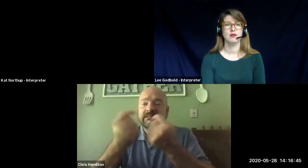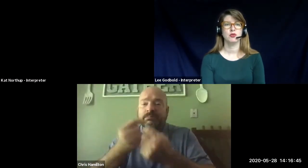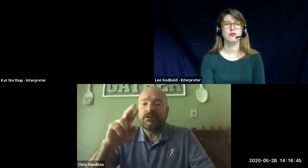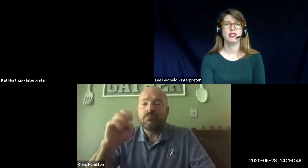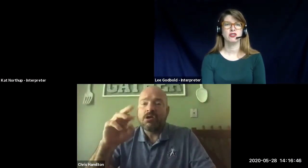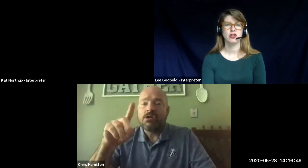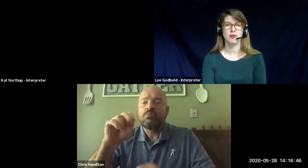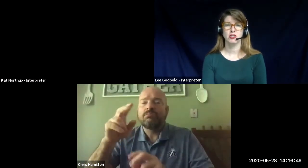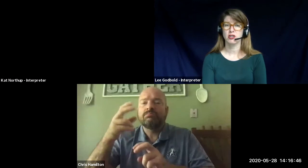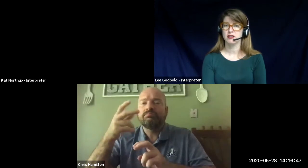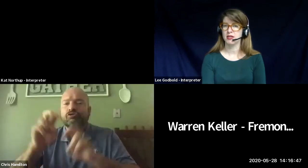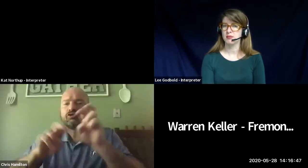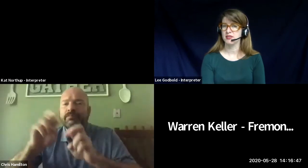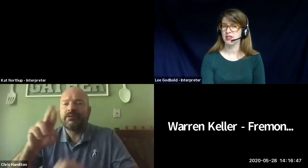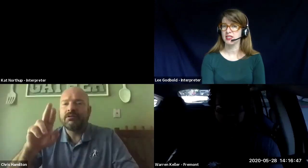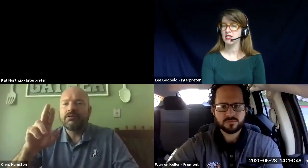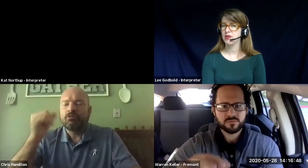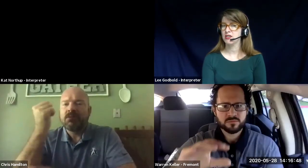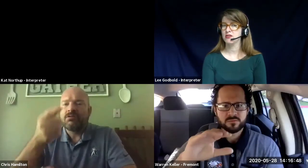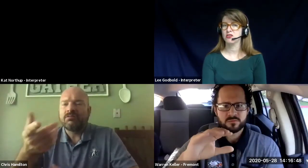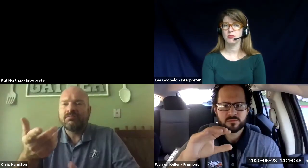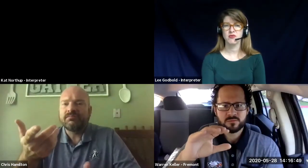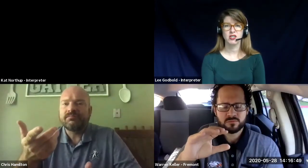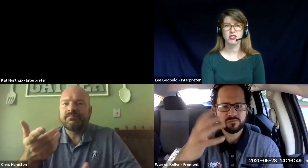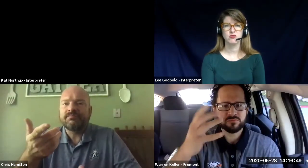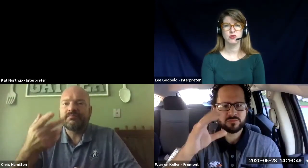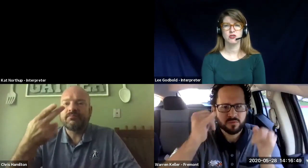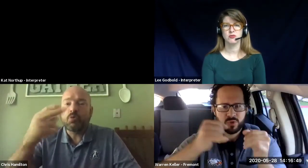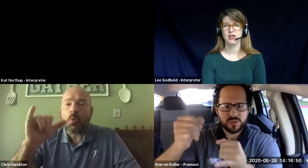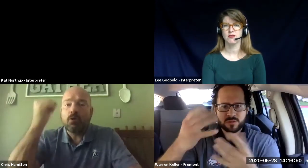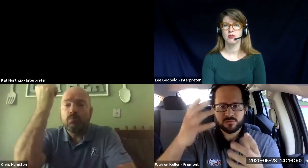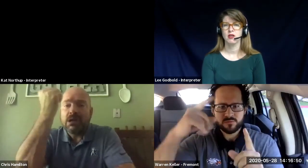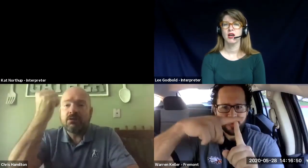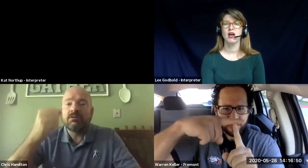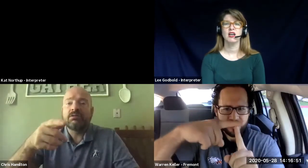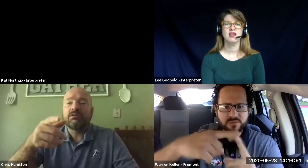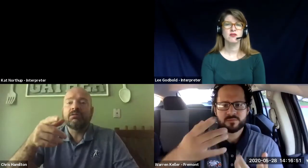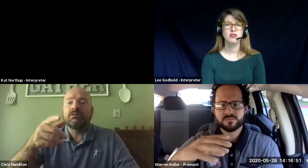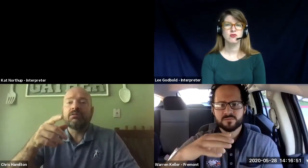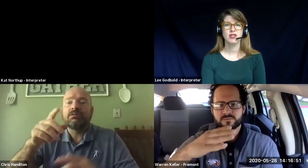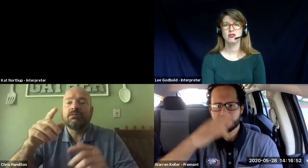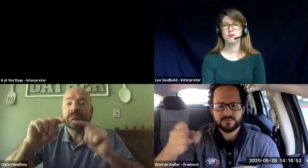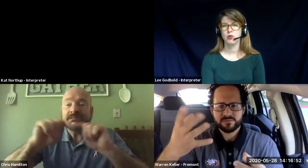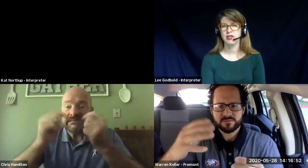So what records are you talking about? Are you talking about specifically team records, tournament records? What are you speaking of? Individual record,